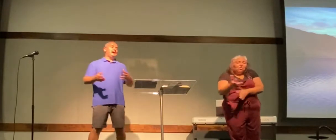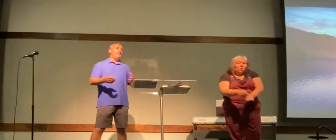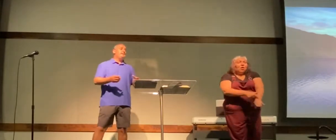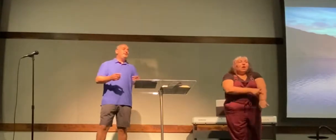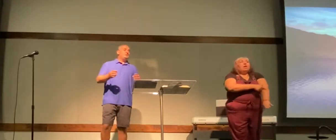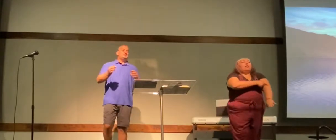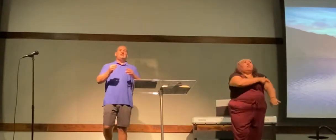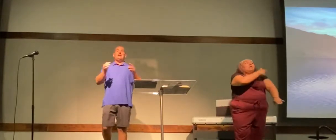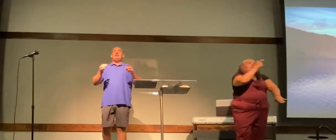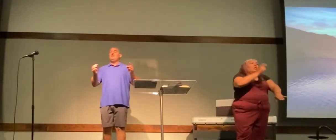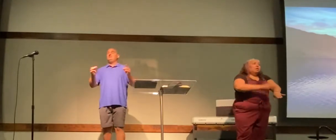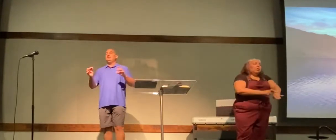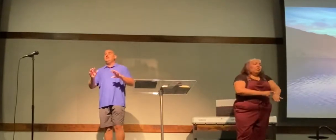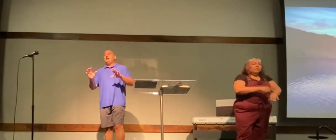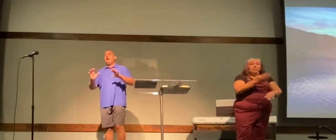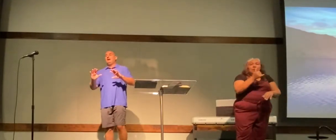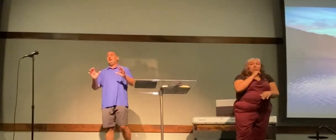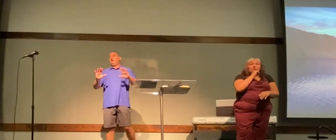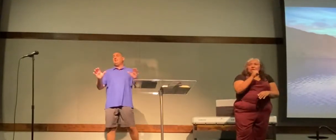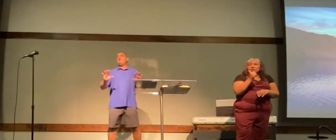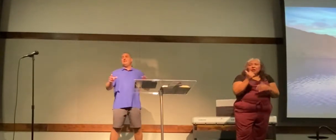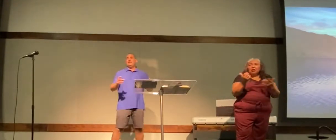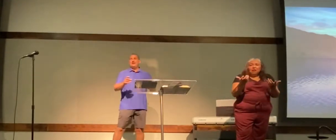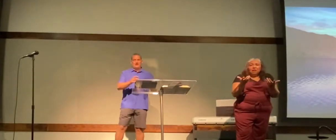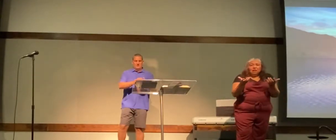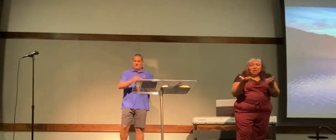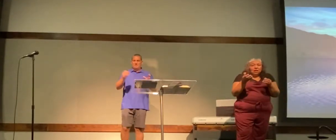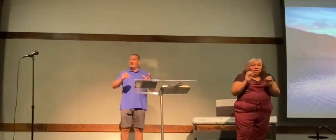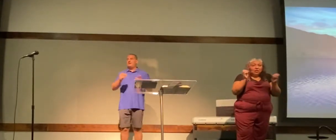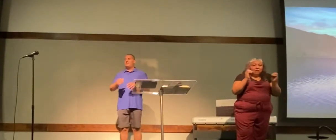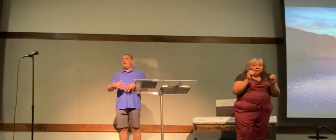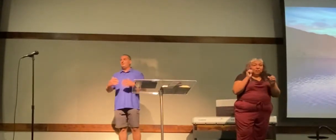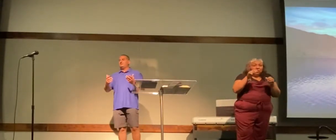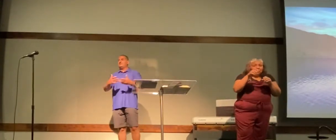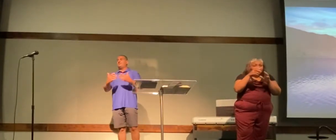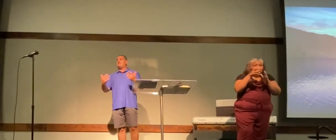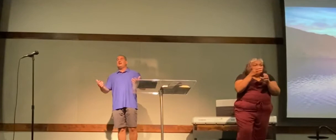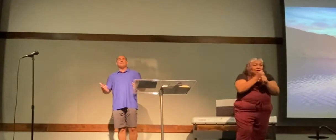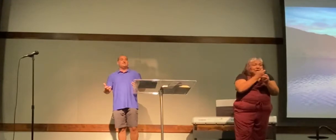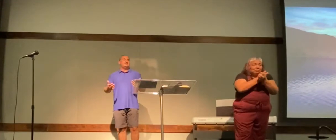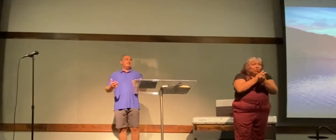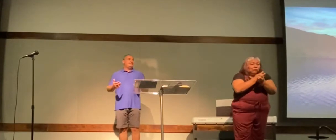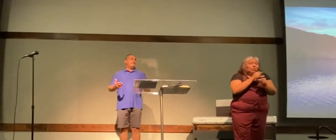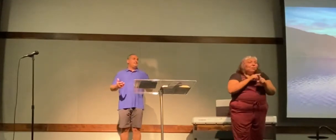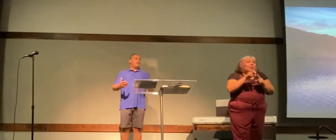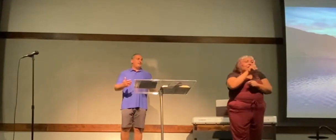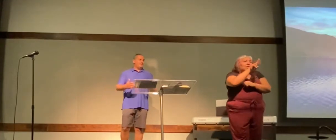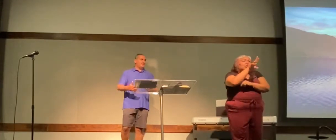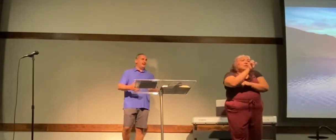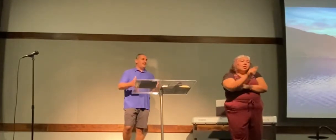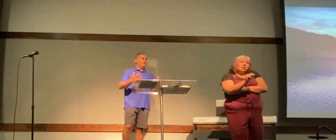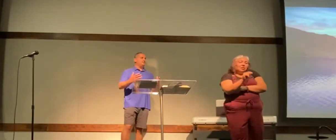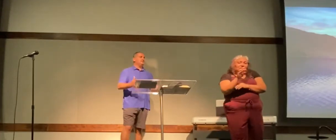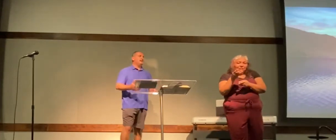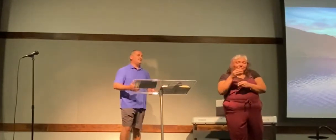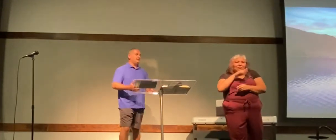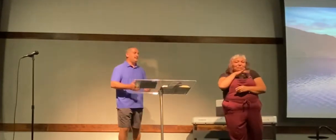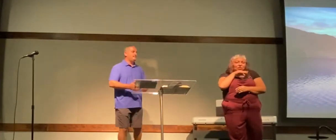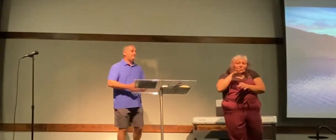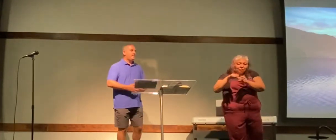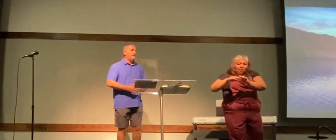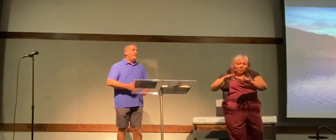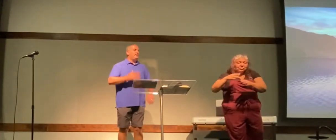long time. There was not even anything that you could pick off the bones except for dust. It was there. It was